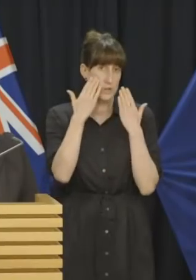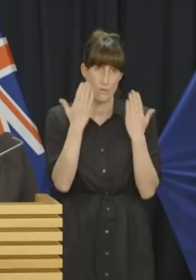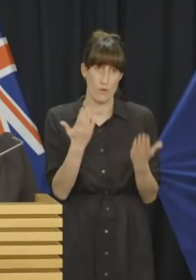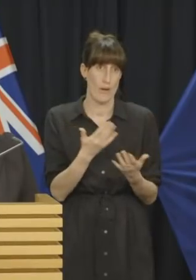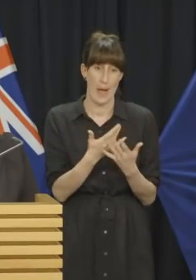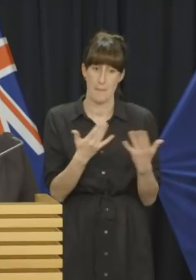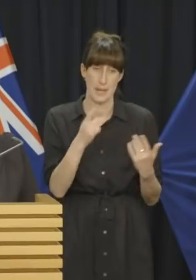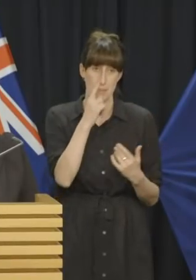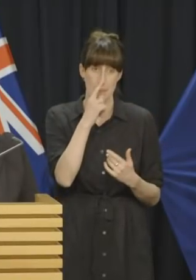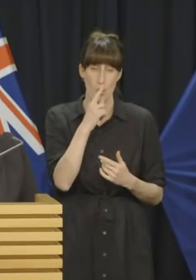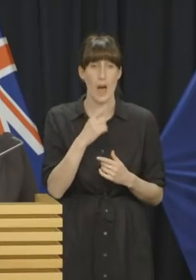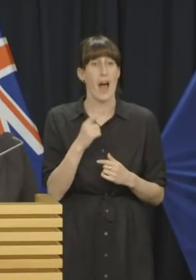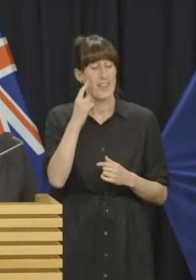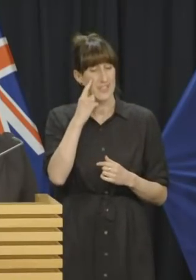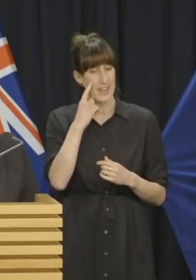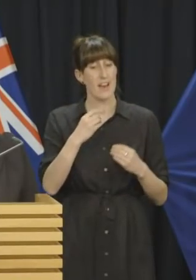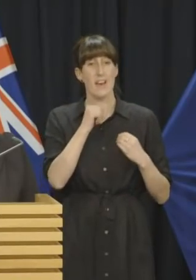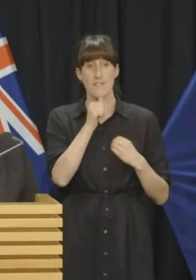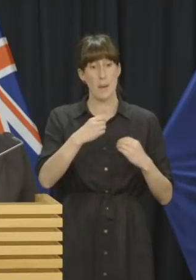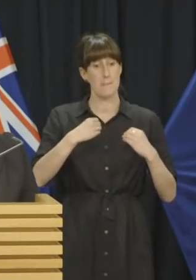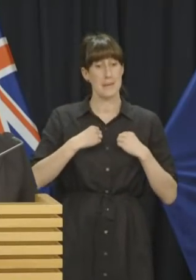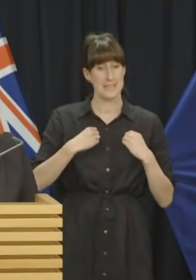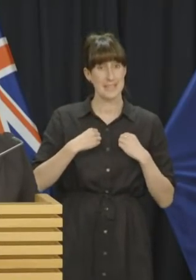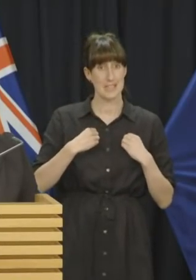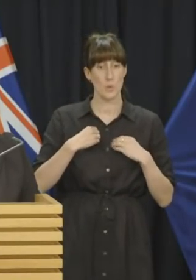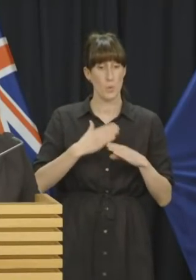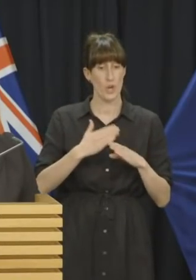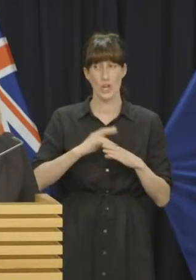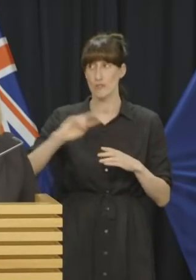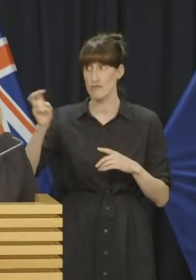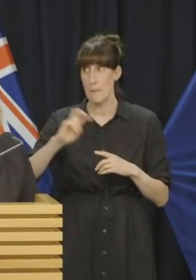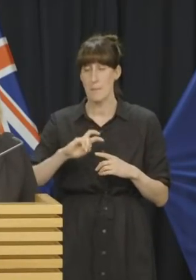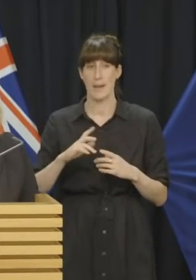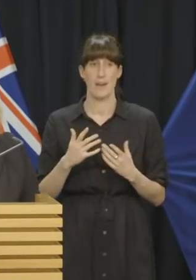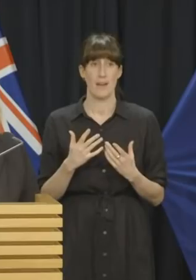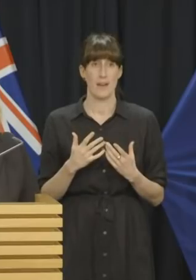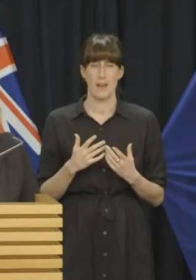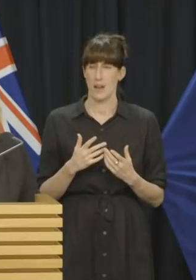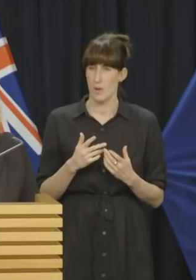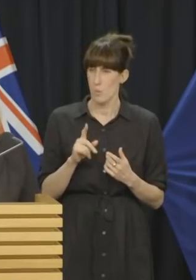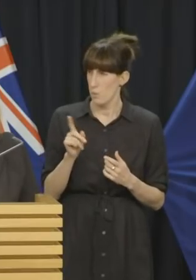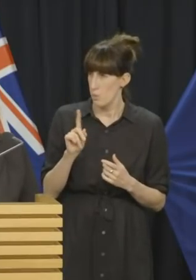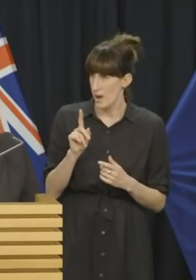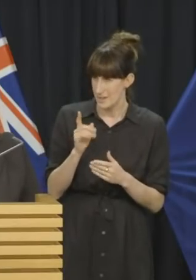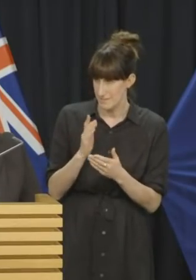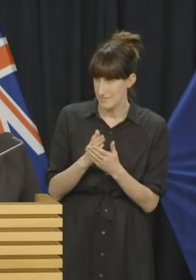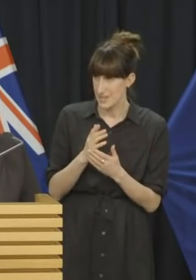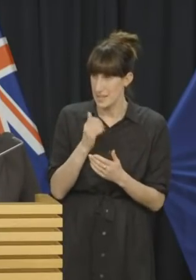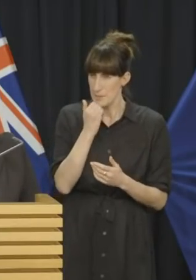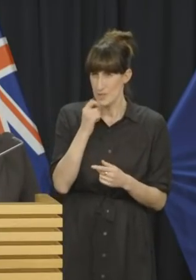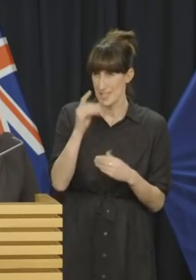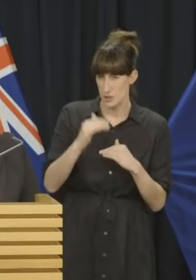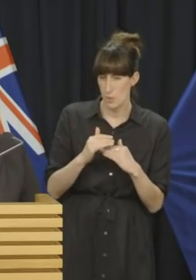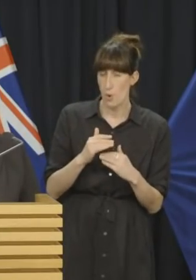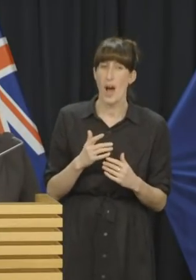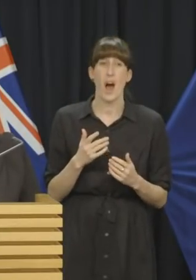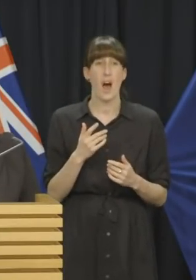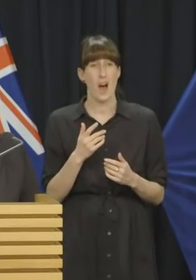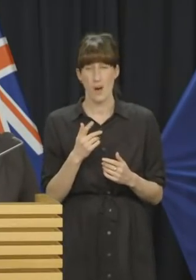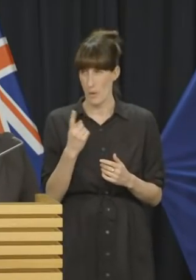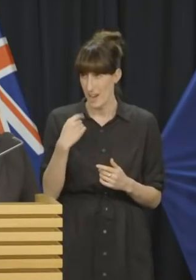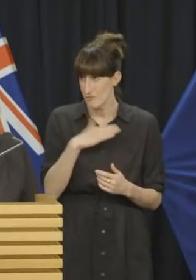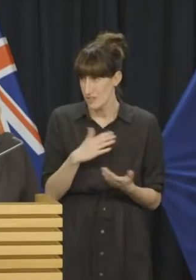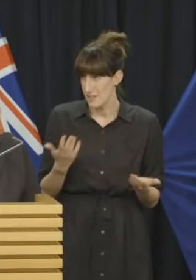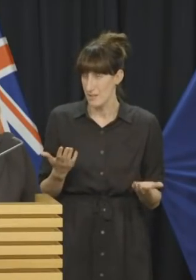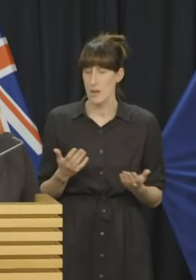should be picking up the fees for that. Huge. What sort of, is it under 100? It is a small number at the moment, but it is a